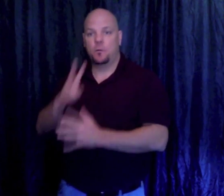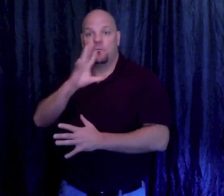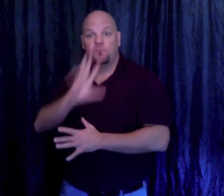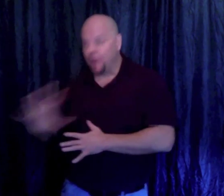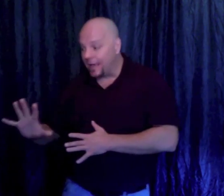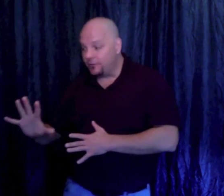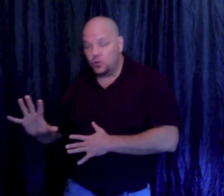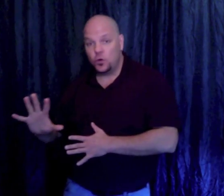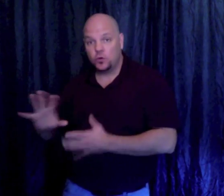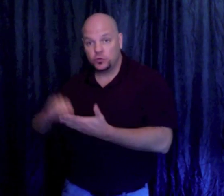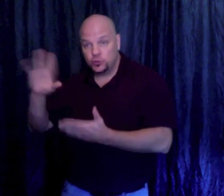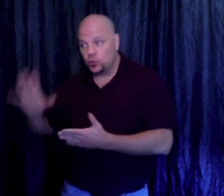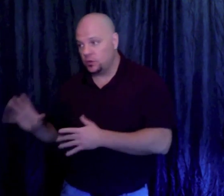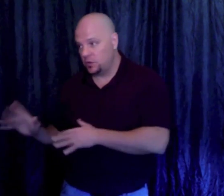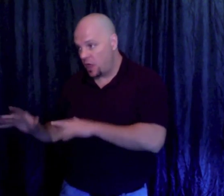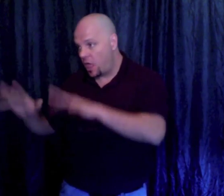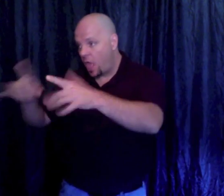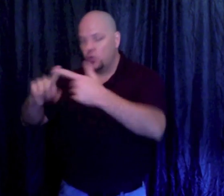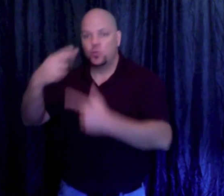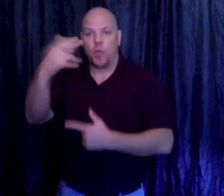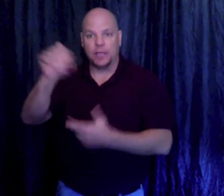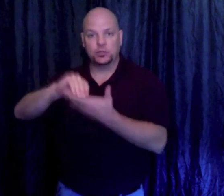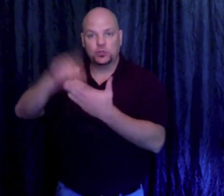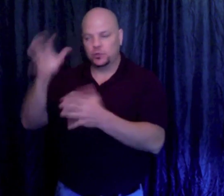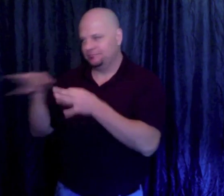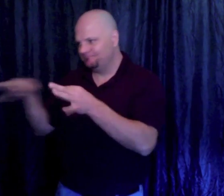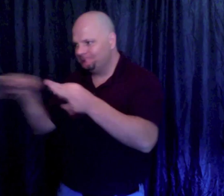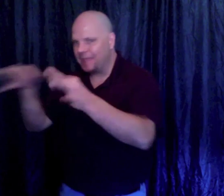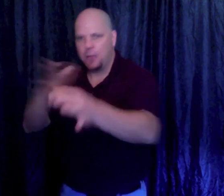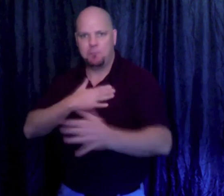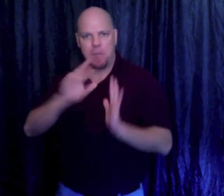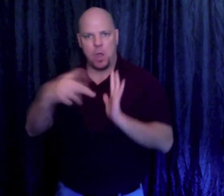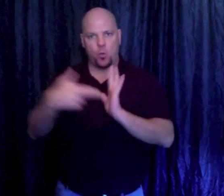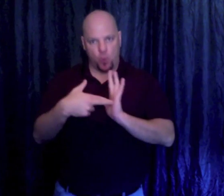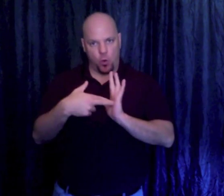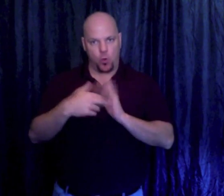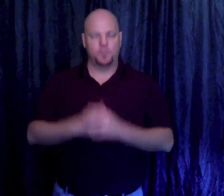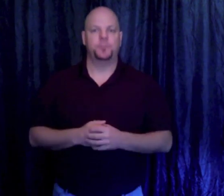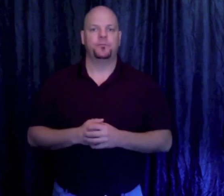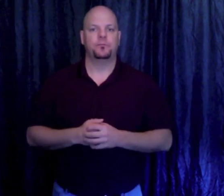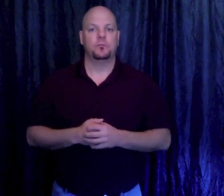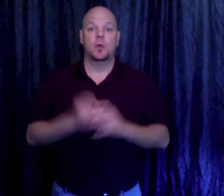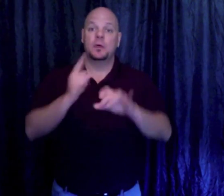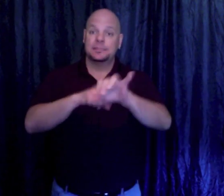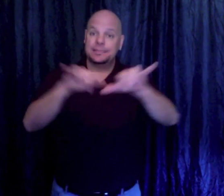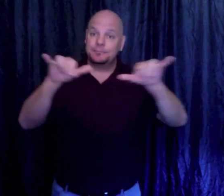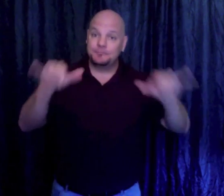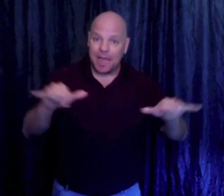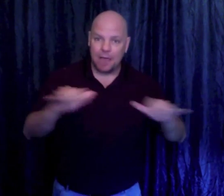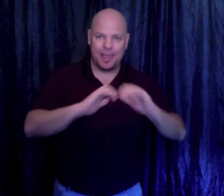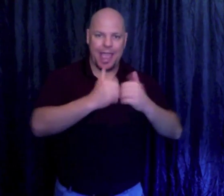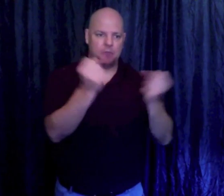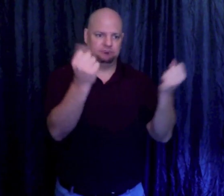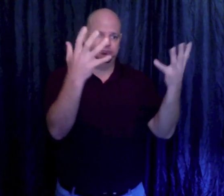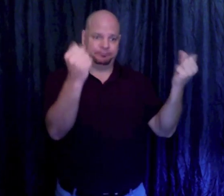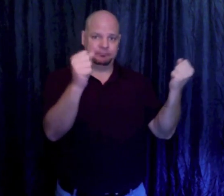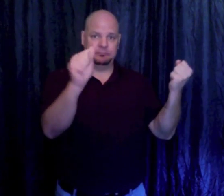through high school. And we're also talking about how are you going to sign in ASL? How are you going to explain your